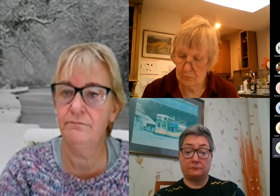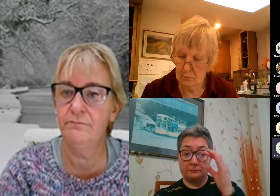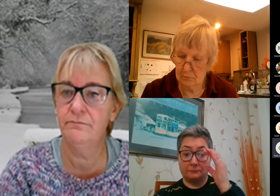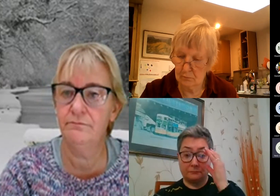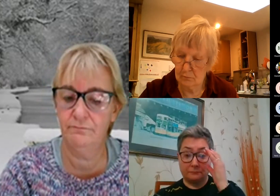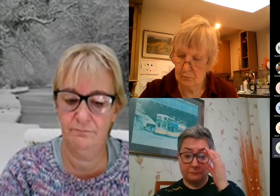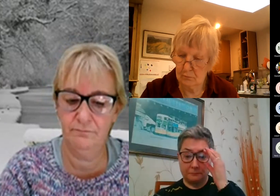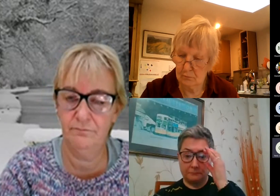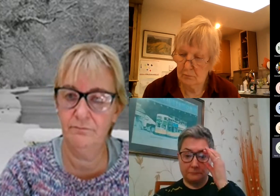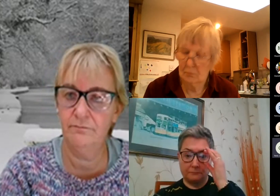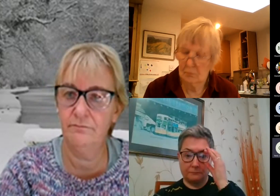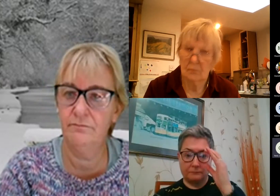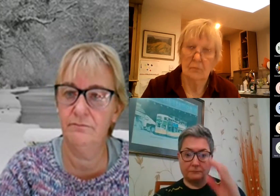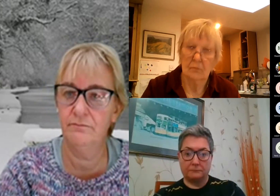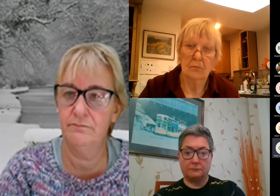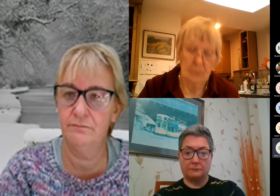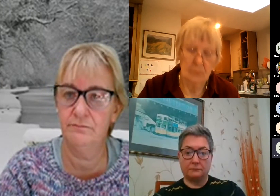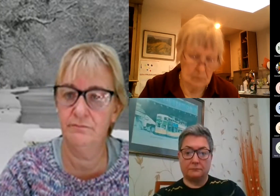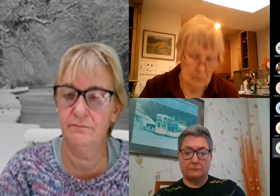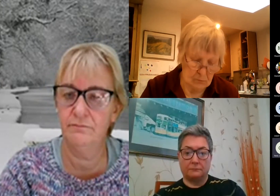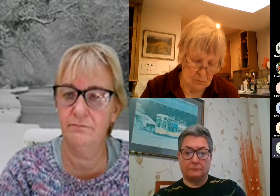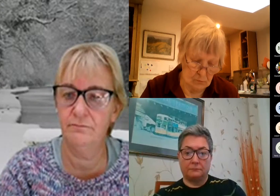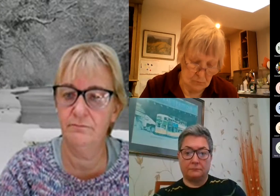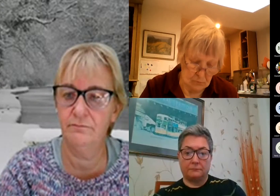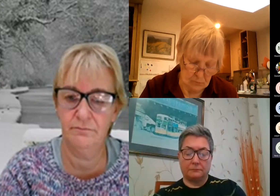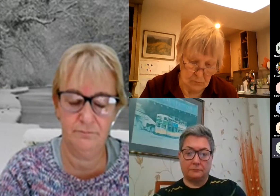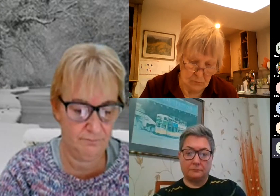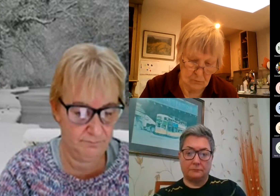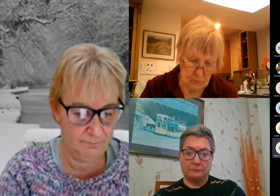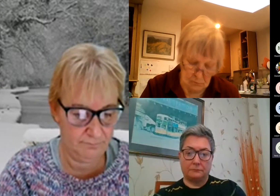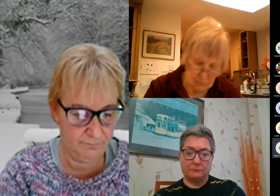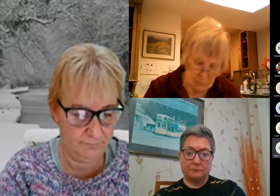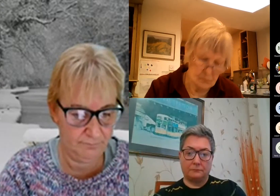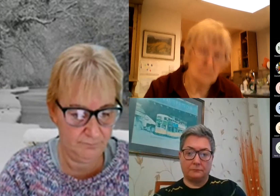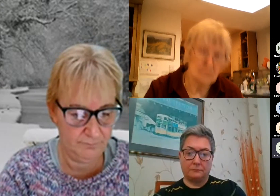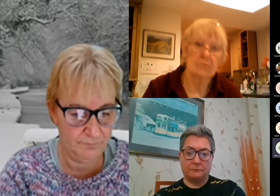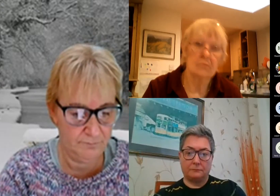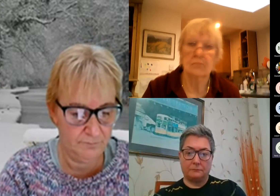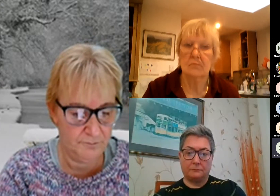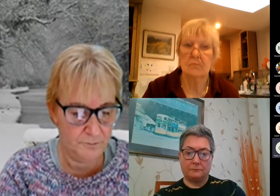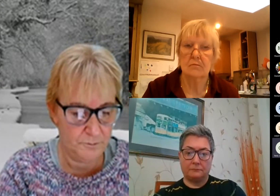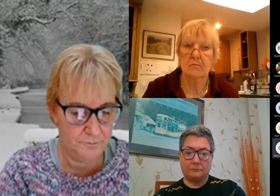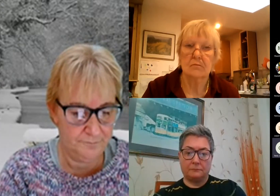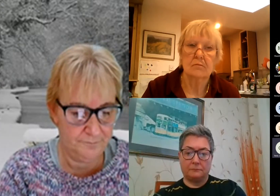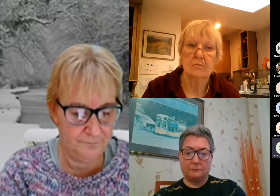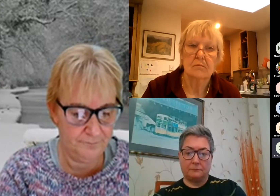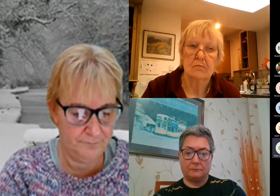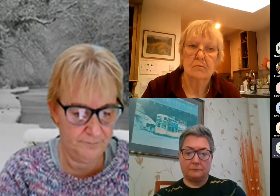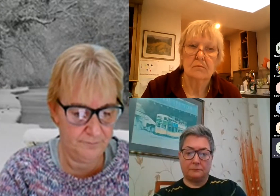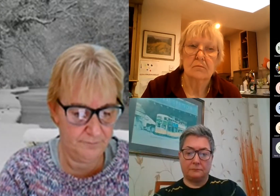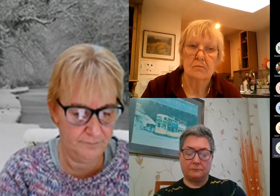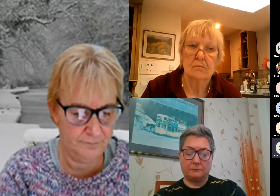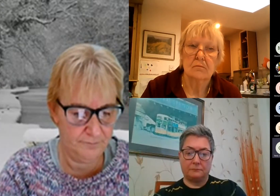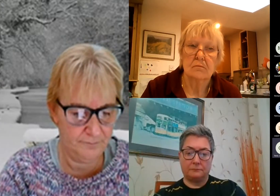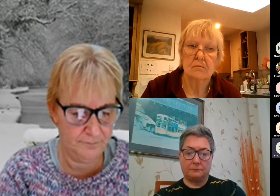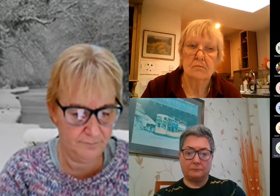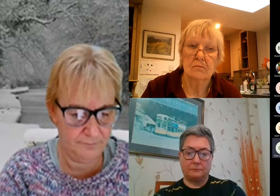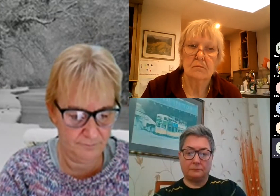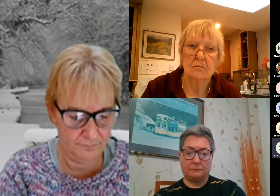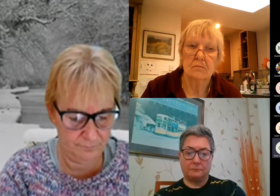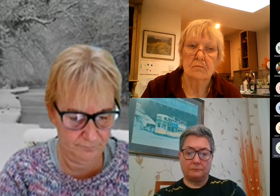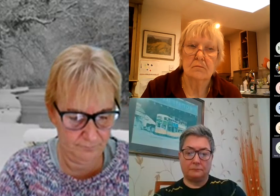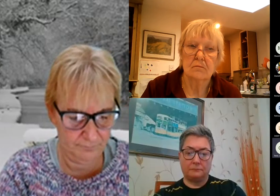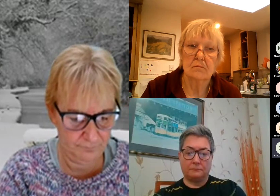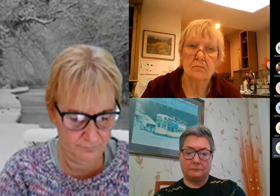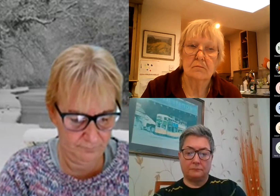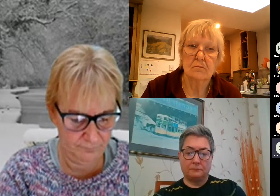When they make the decision, I'm in Hmrc. I know a few people are in different departments, and we do